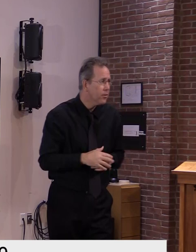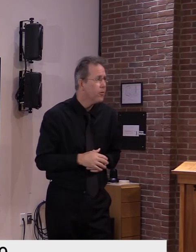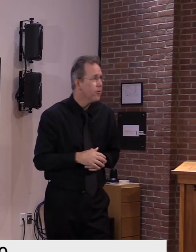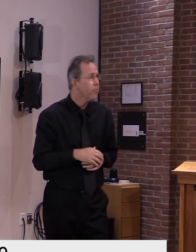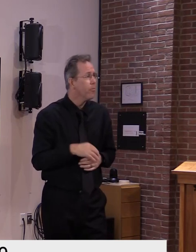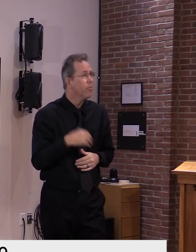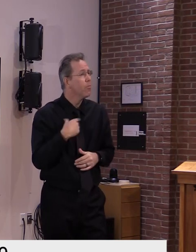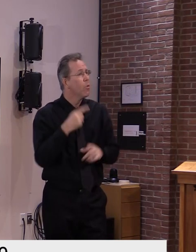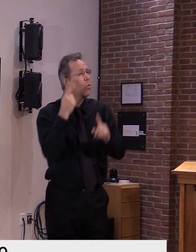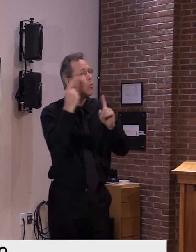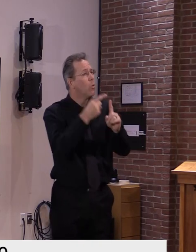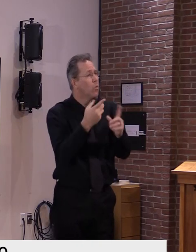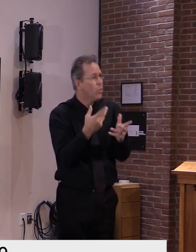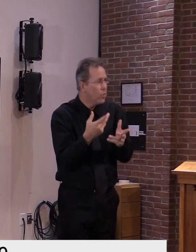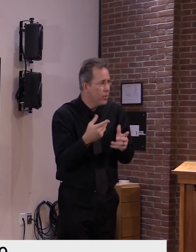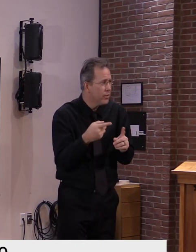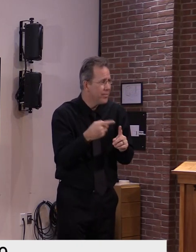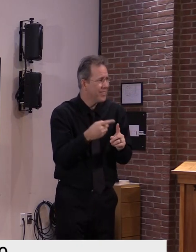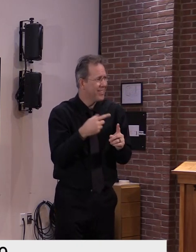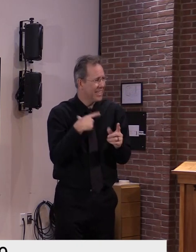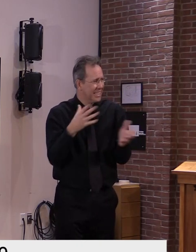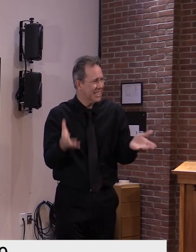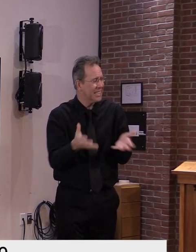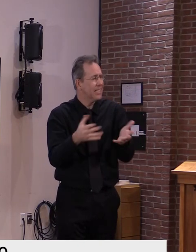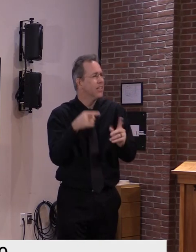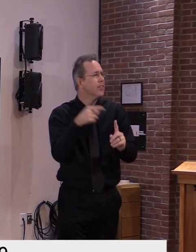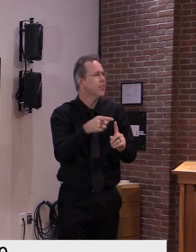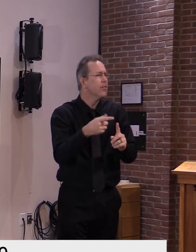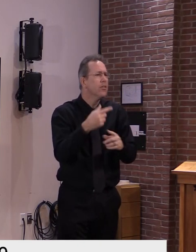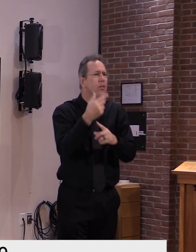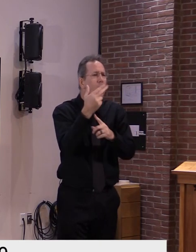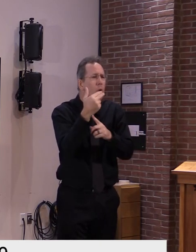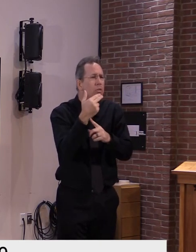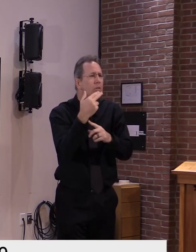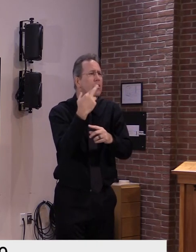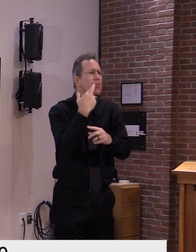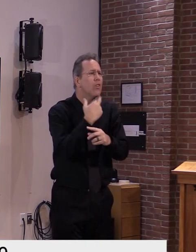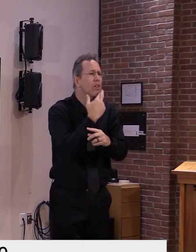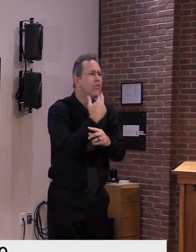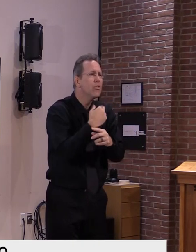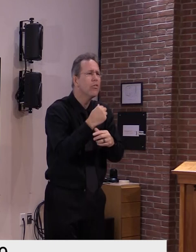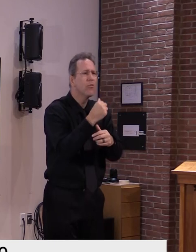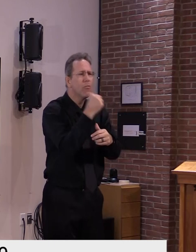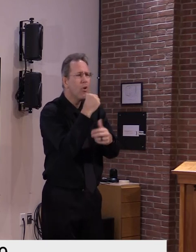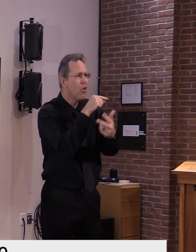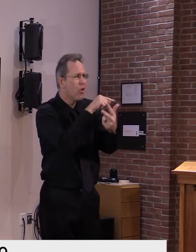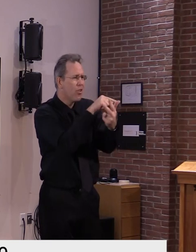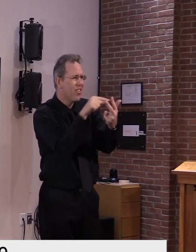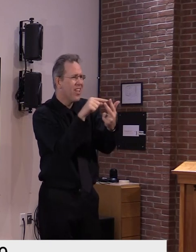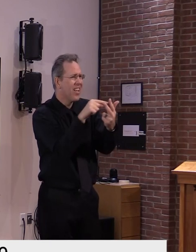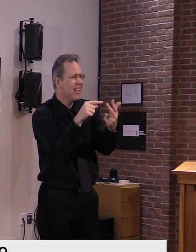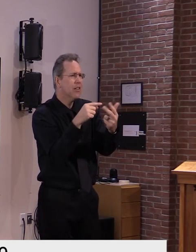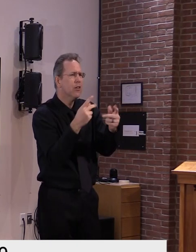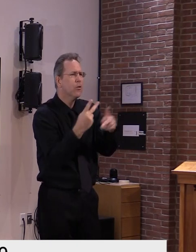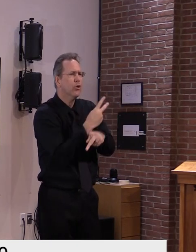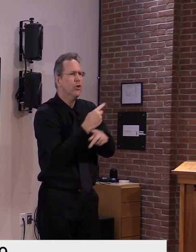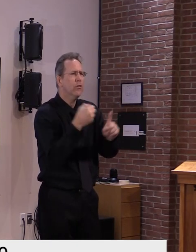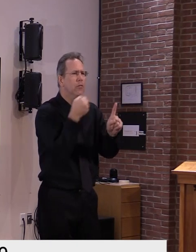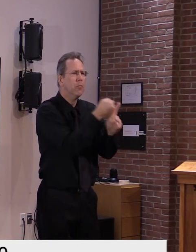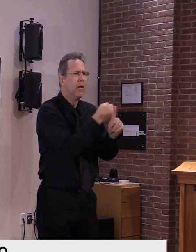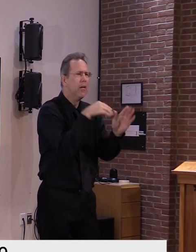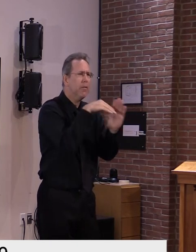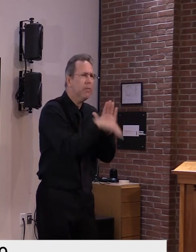highlight the hospitality industry again in particular, because we know they're under extreme